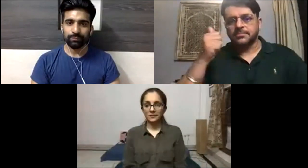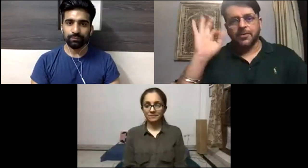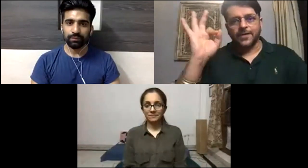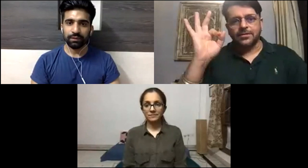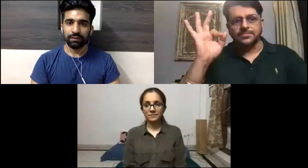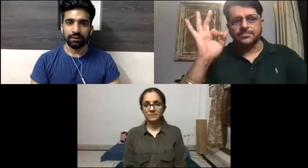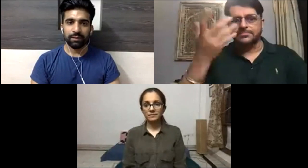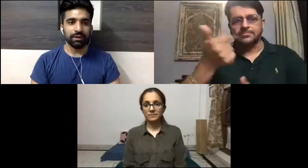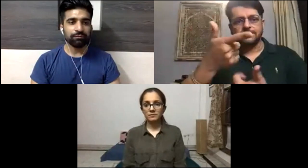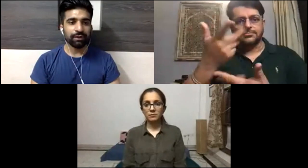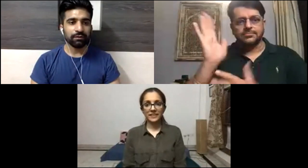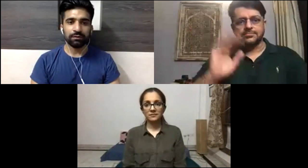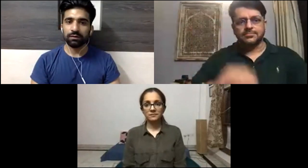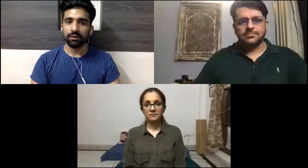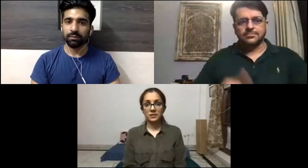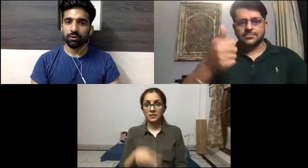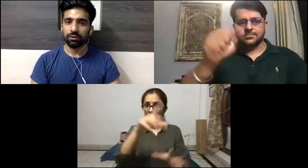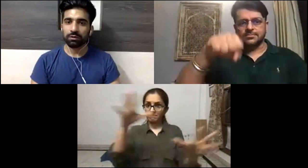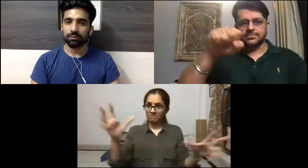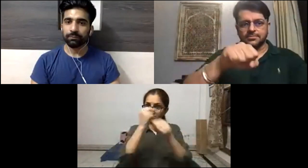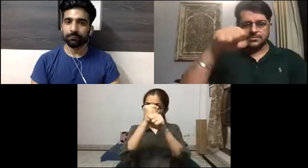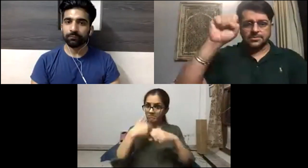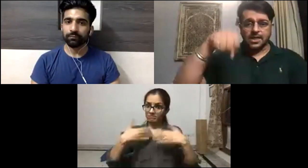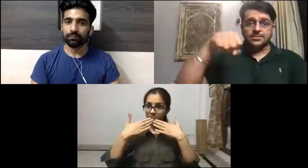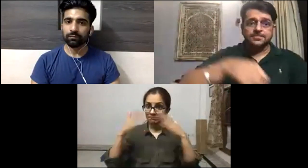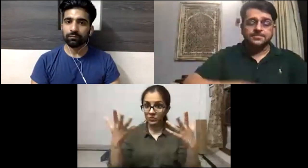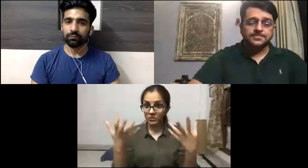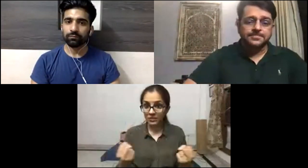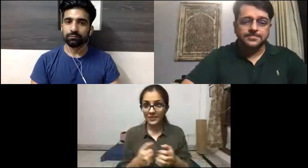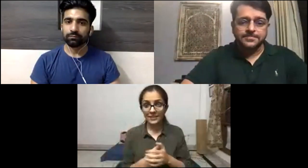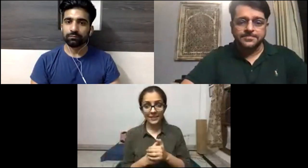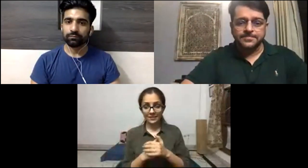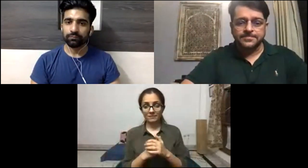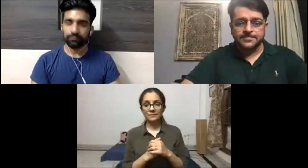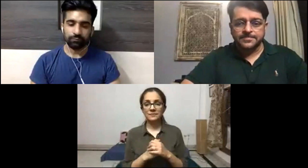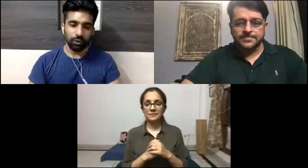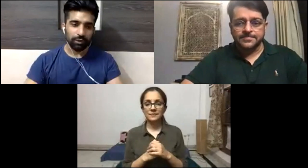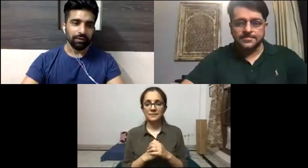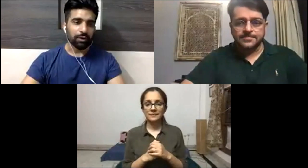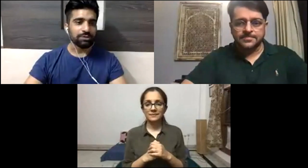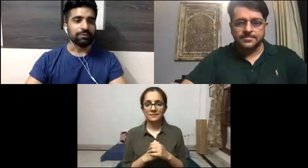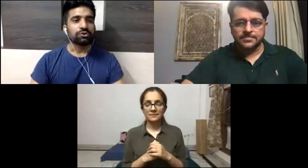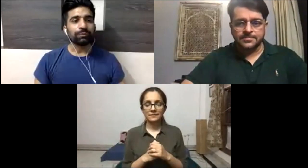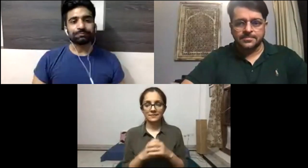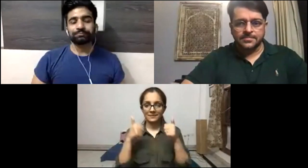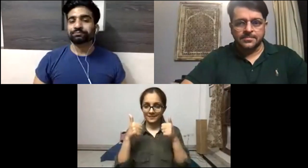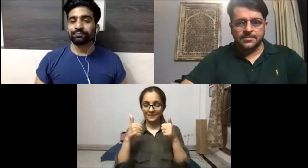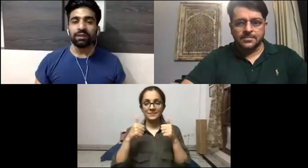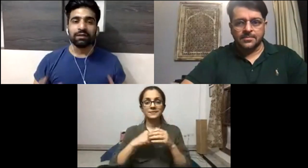Right. Can I make a final remark or comment? Yes, yes. Okay, awesome.